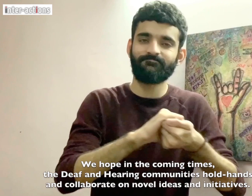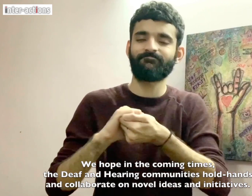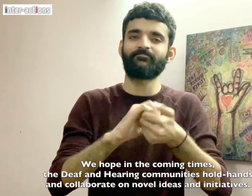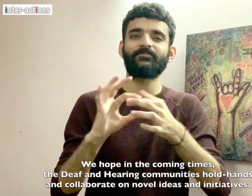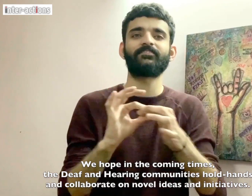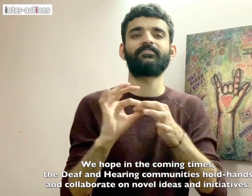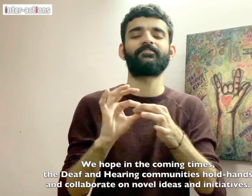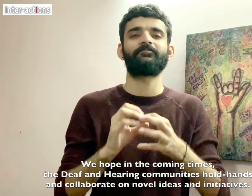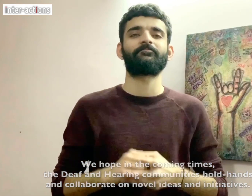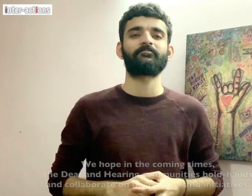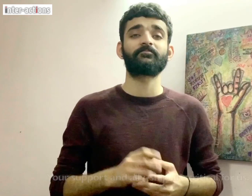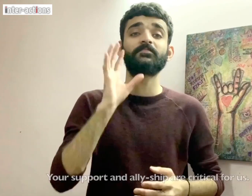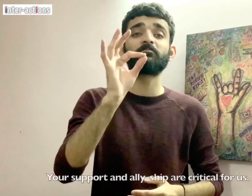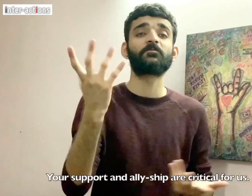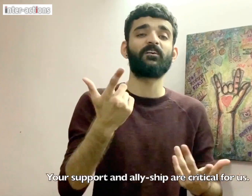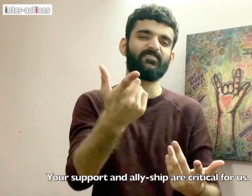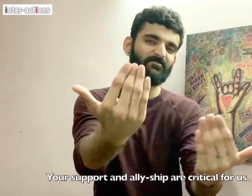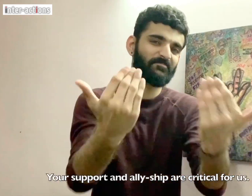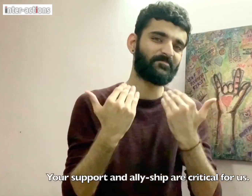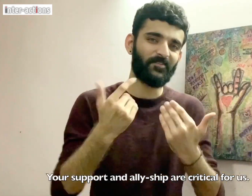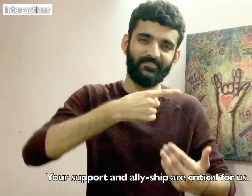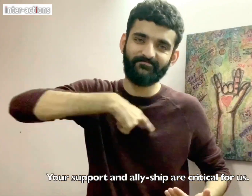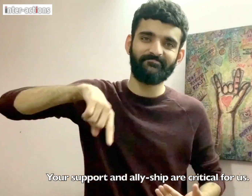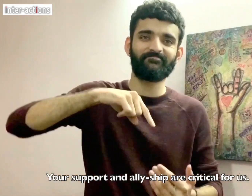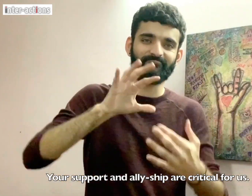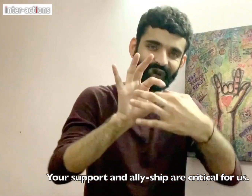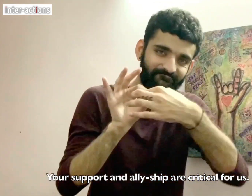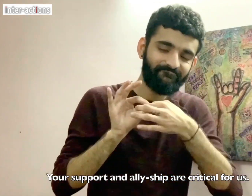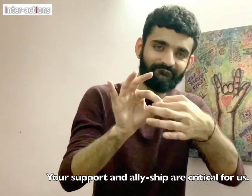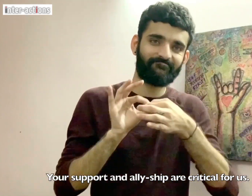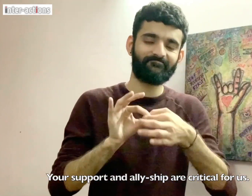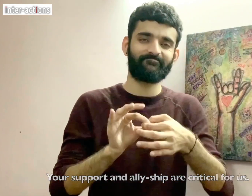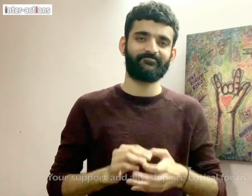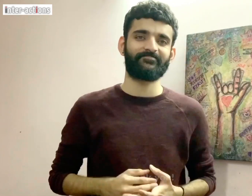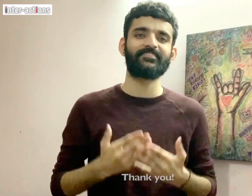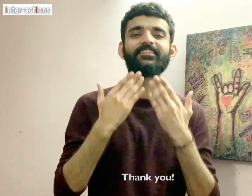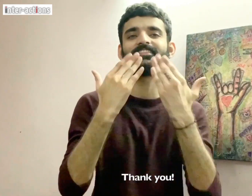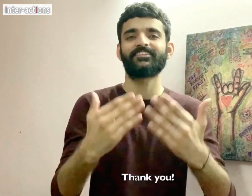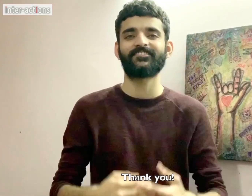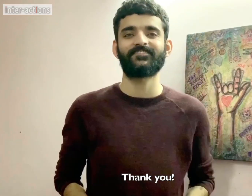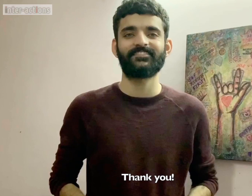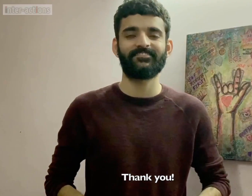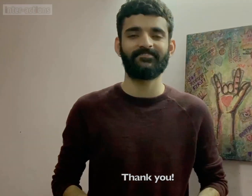and initiatives. Your support and allyship are critical for us. Thank you.